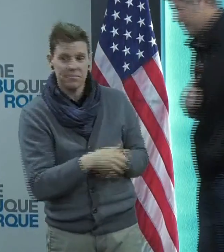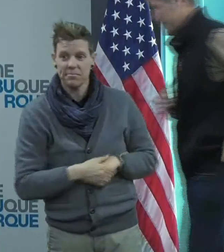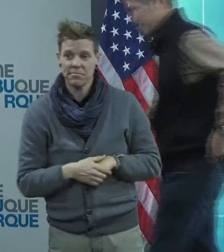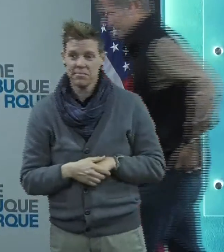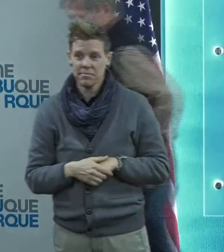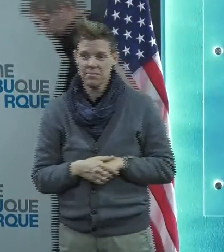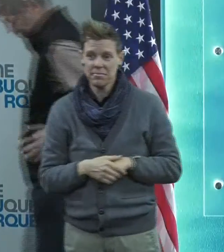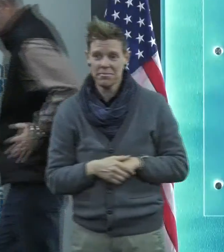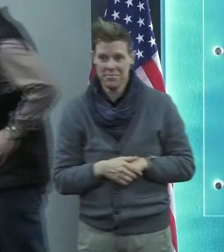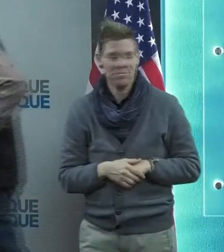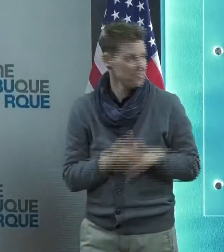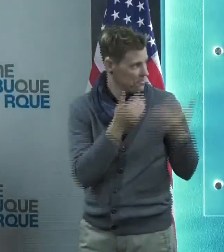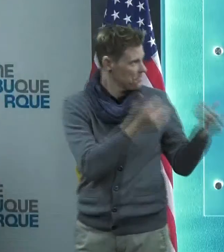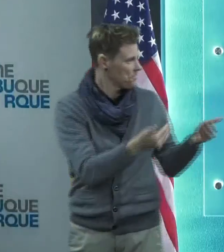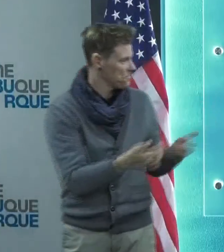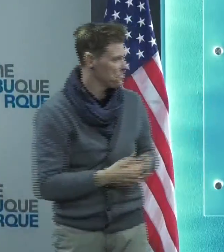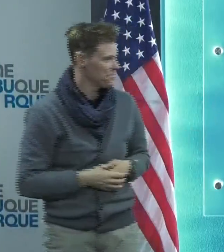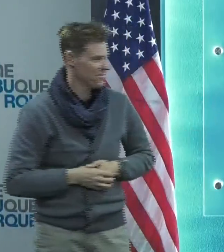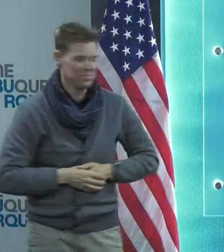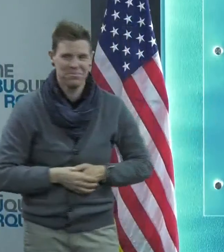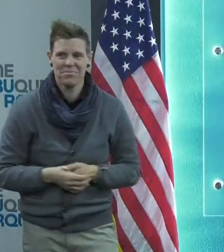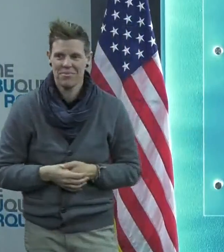up.